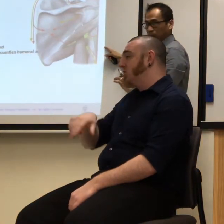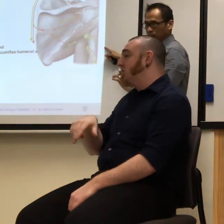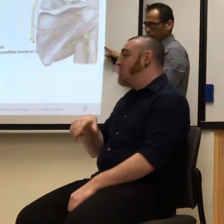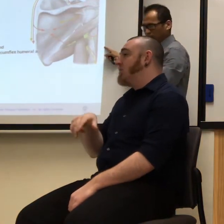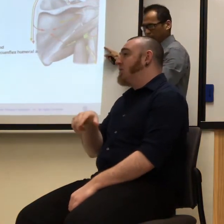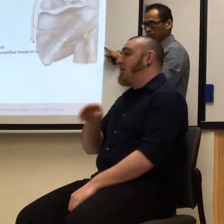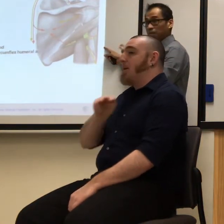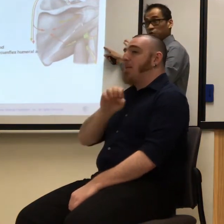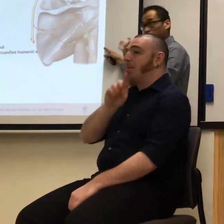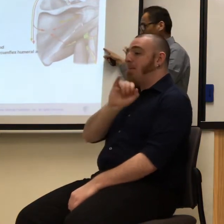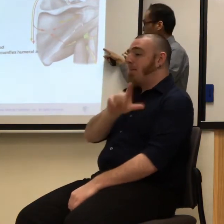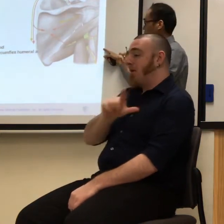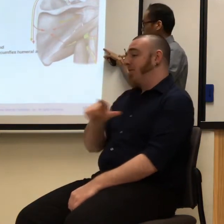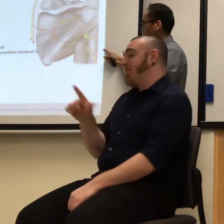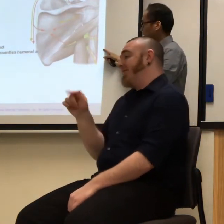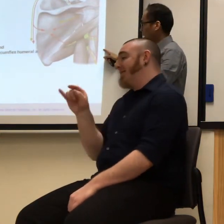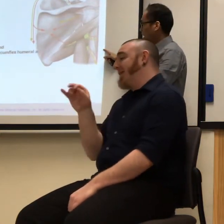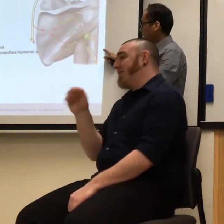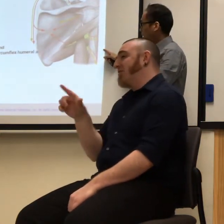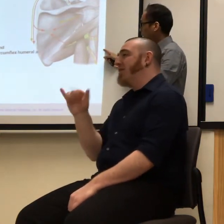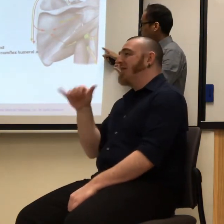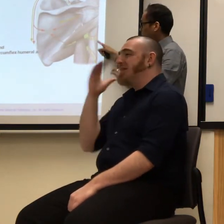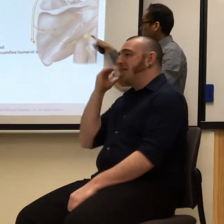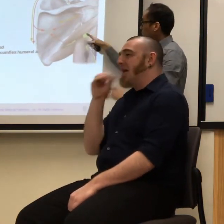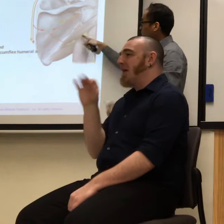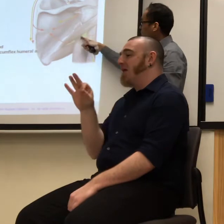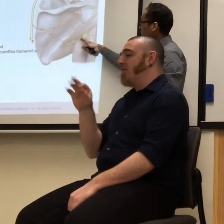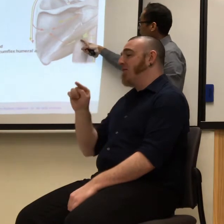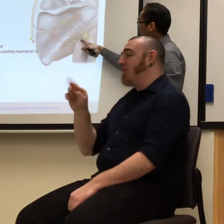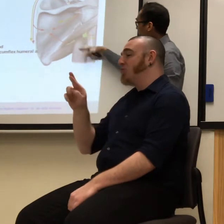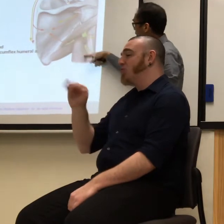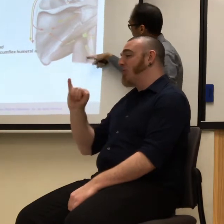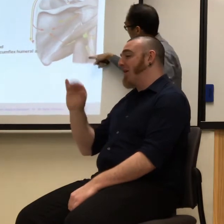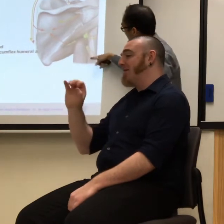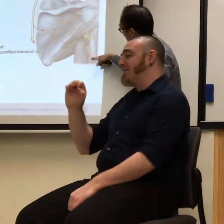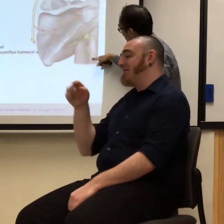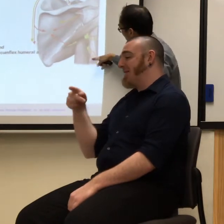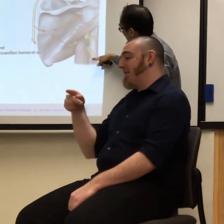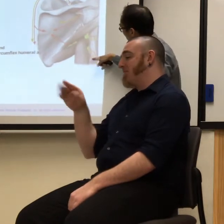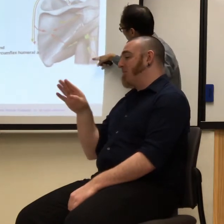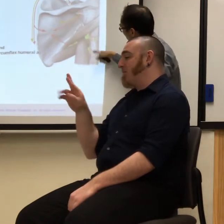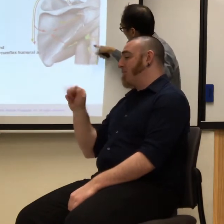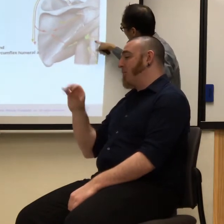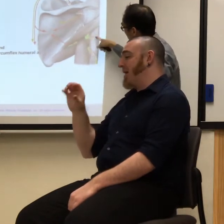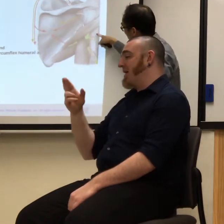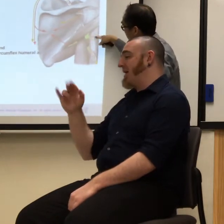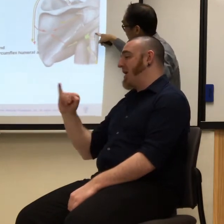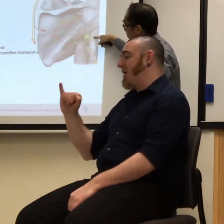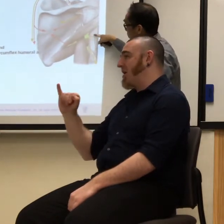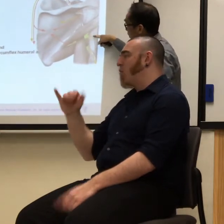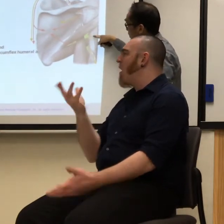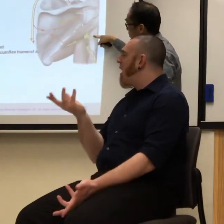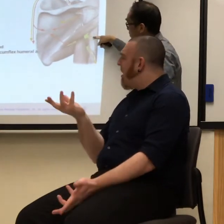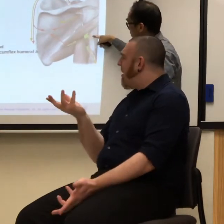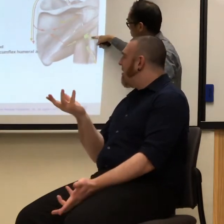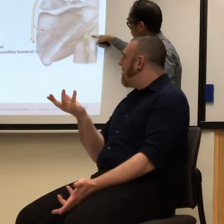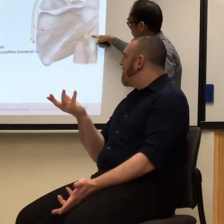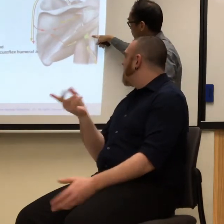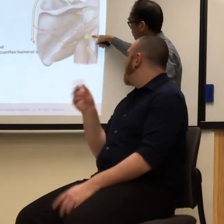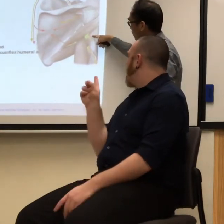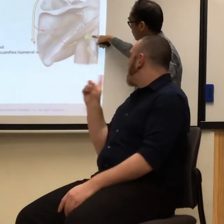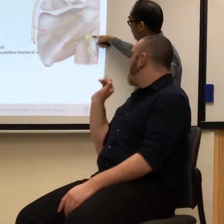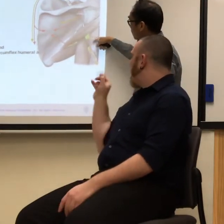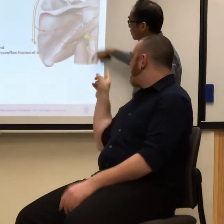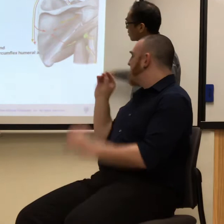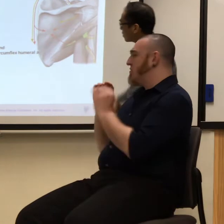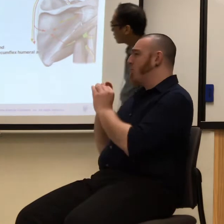the triceps brachii. Long head, well actually that's kind of more or less